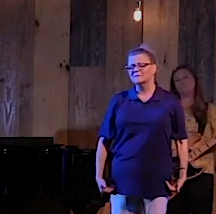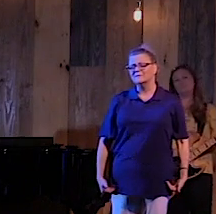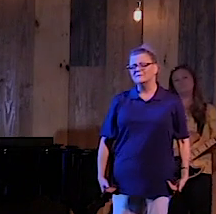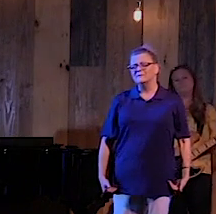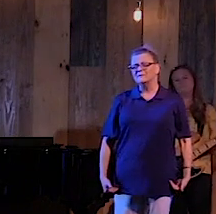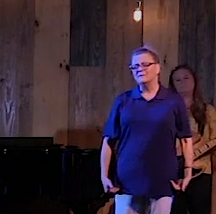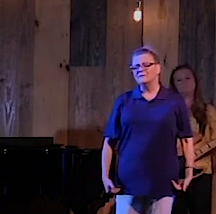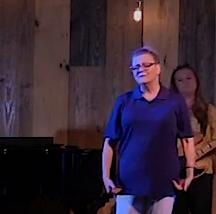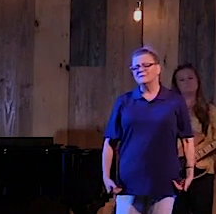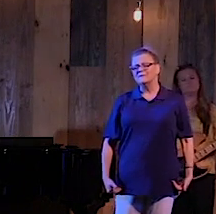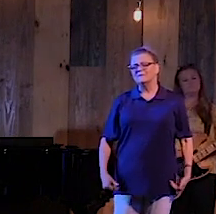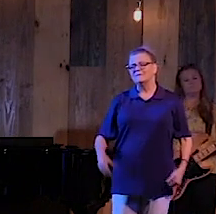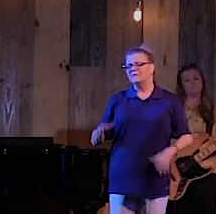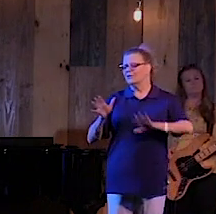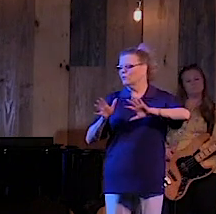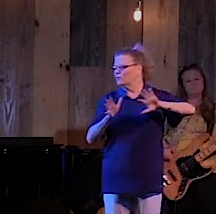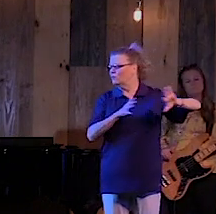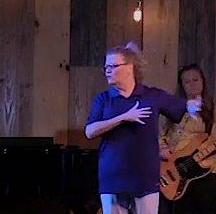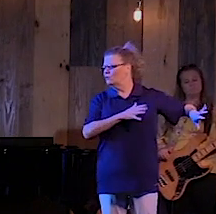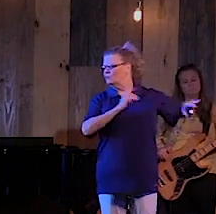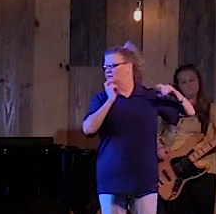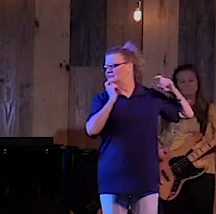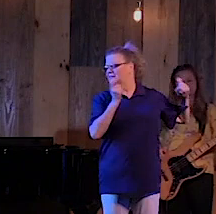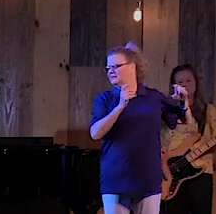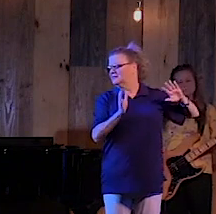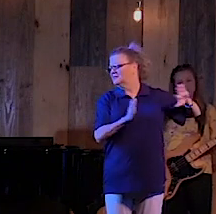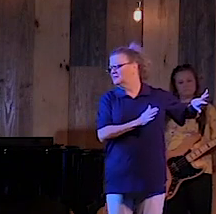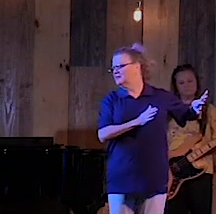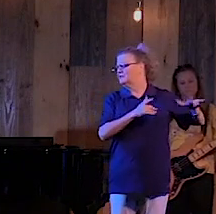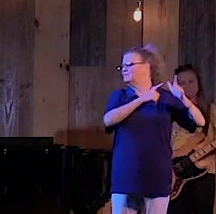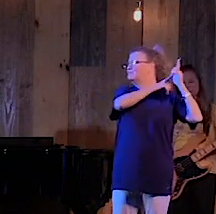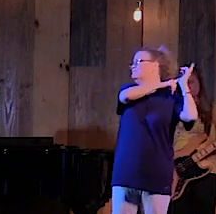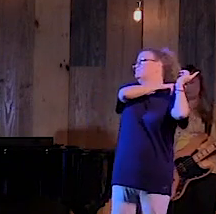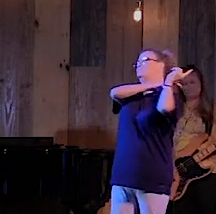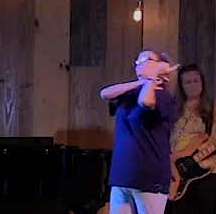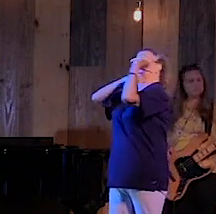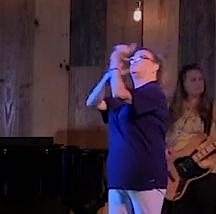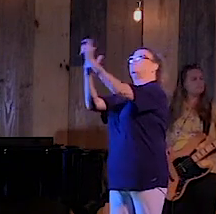I turn from my sin and I run to your love.